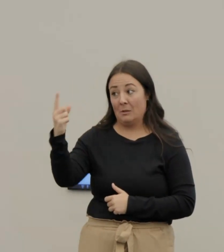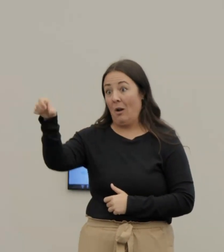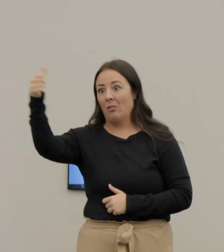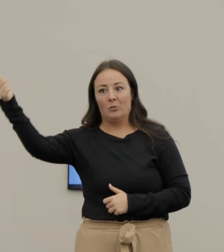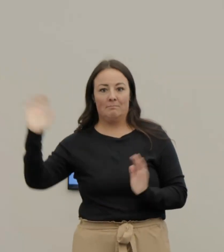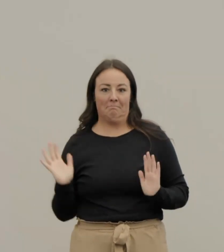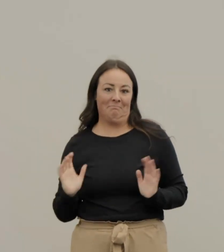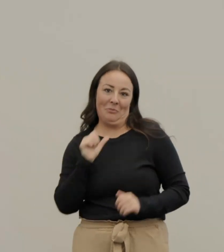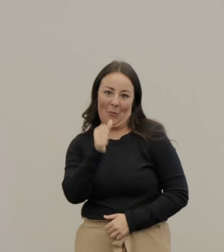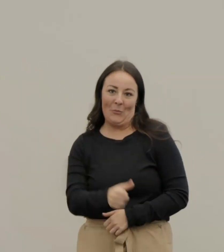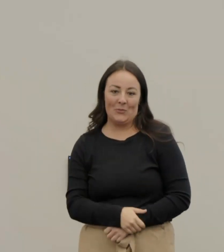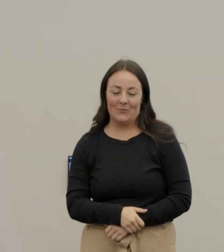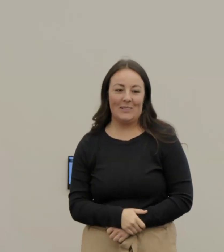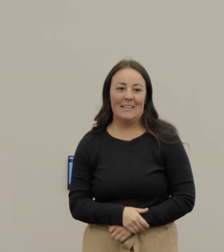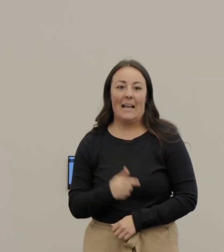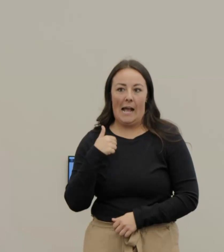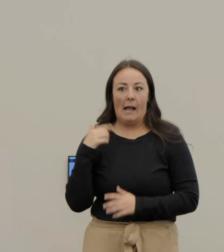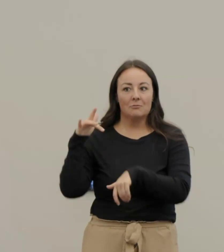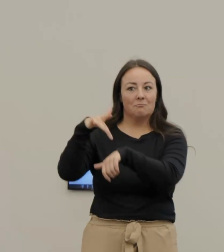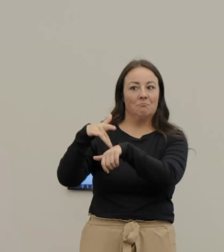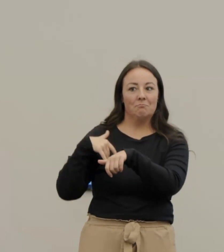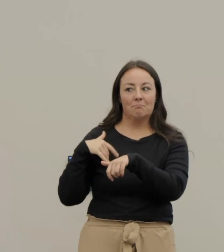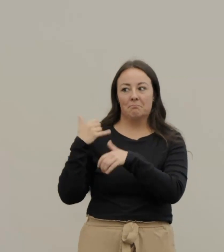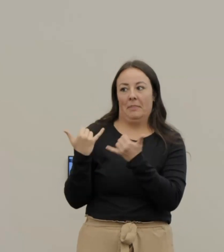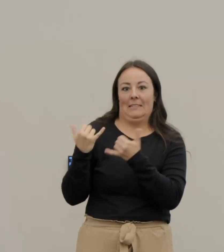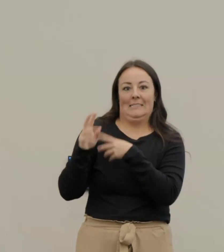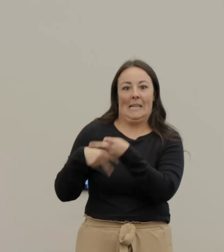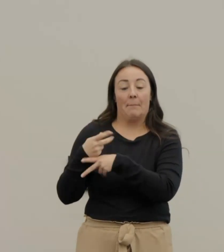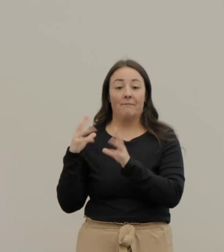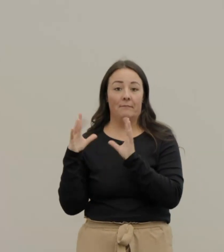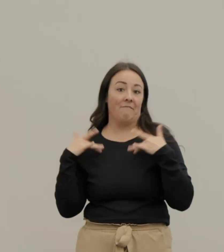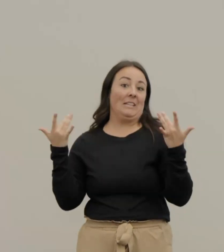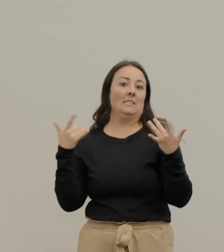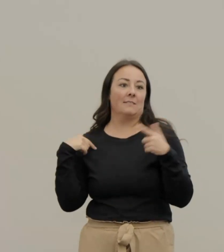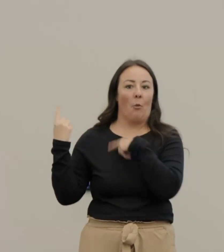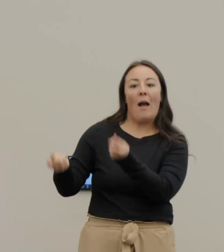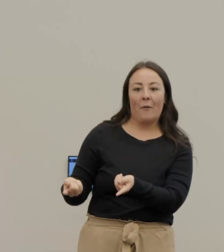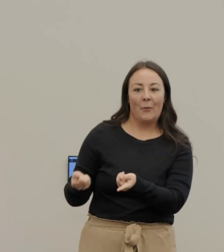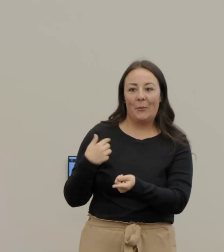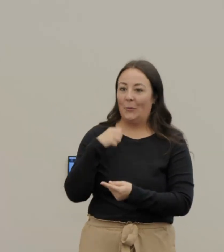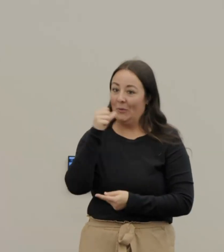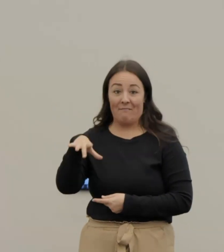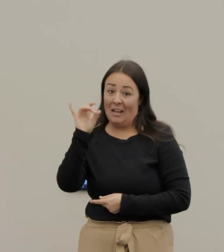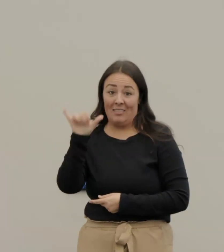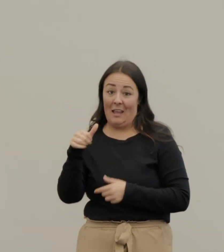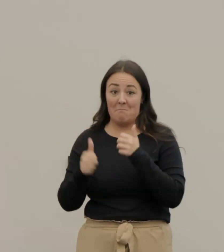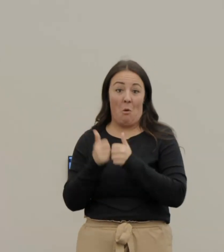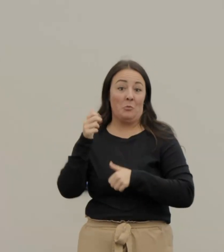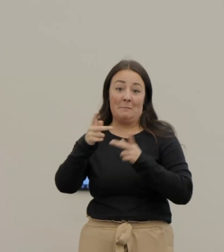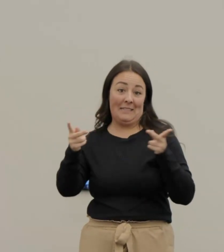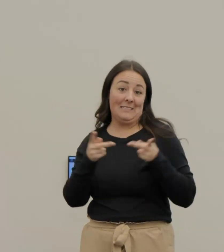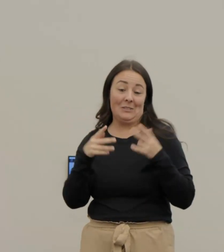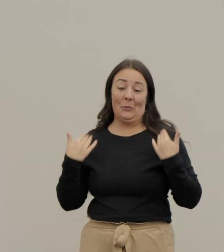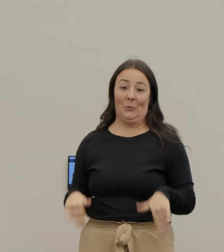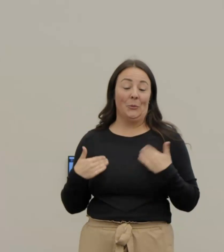been at these types of events for a while. So you're not gonna find that most places. So this is pretty incredible.